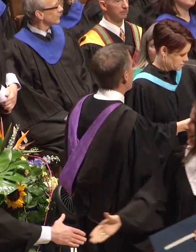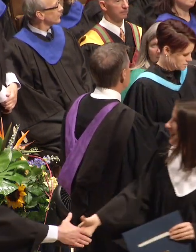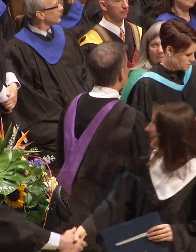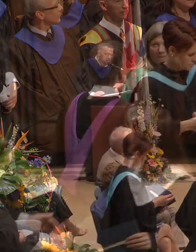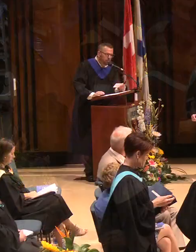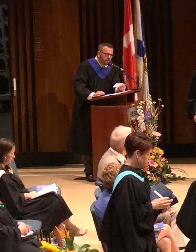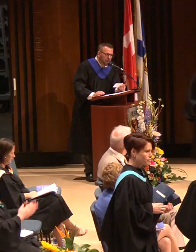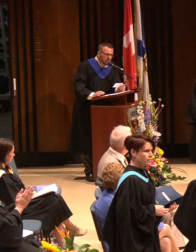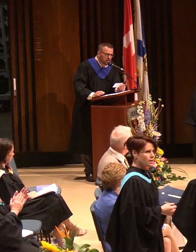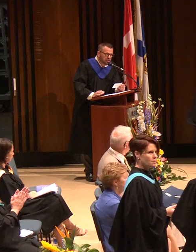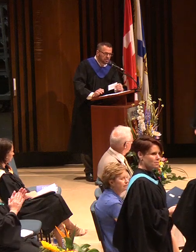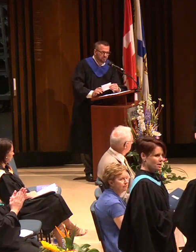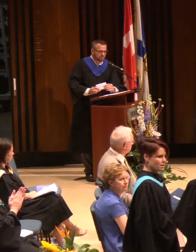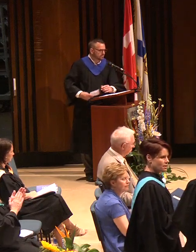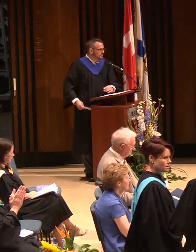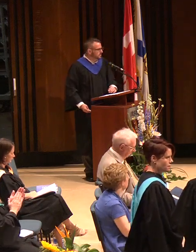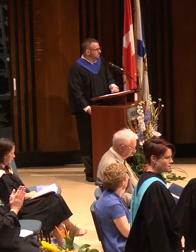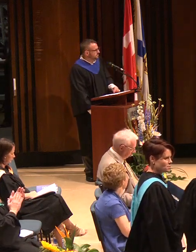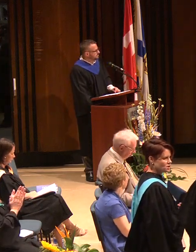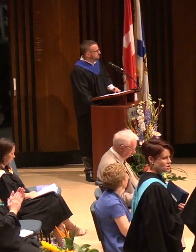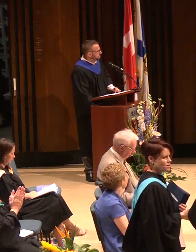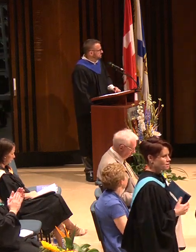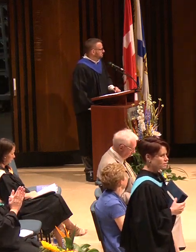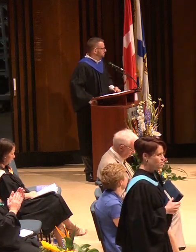Megan Caldwell with honors.